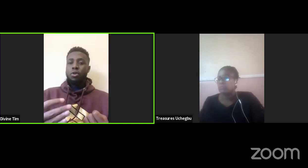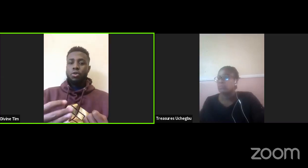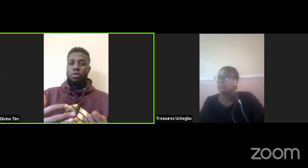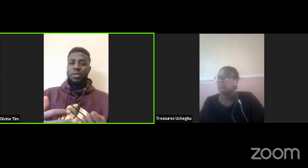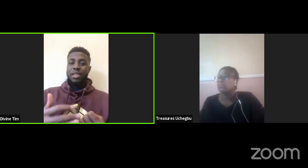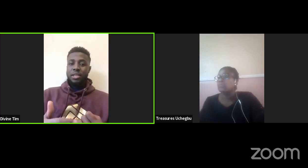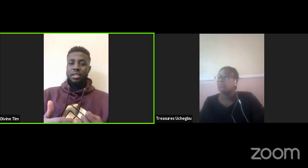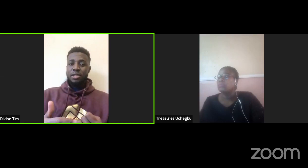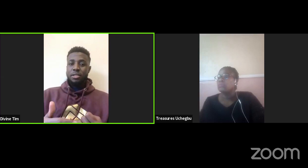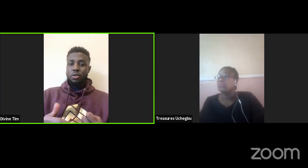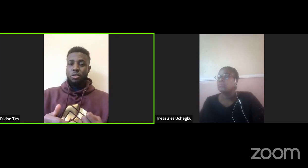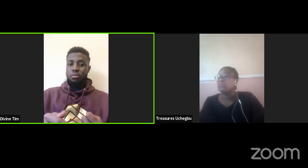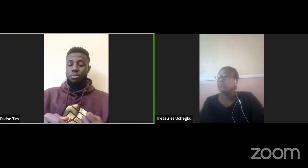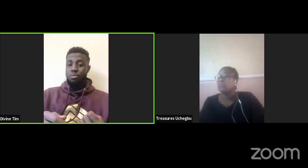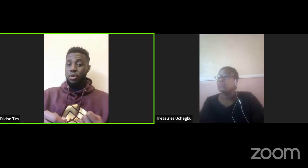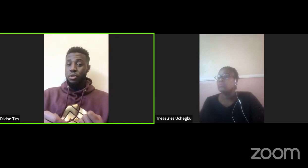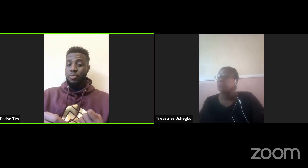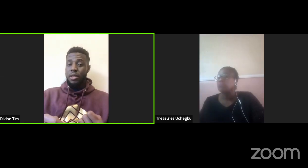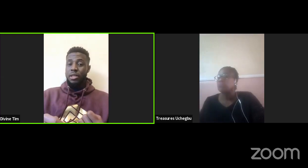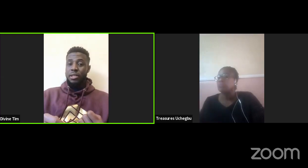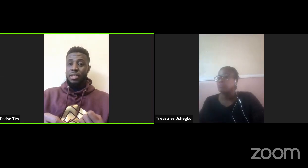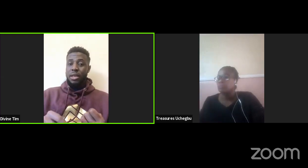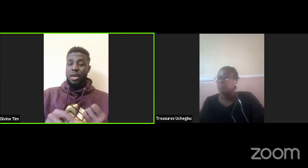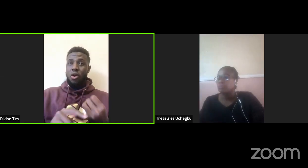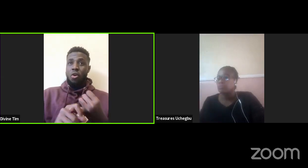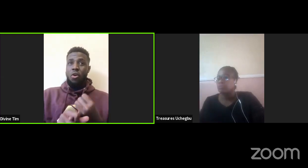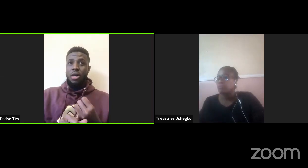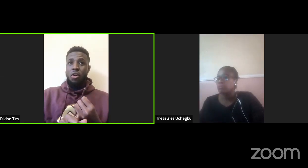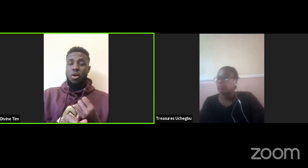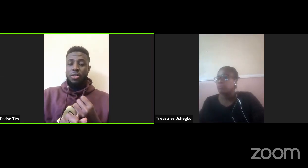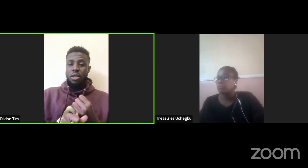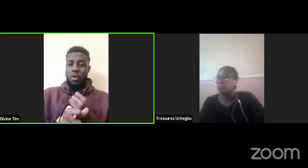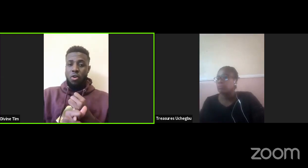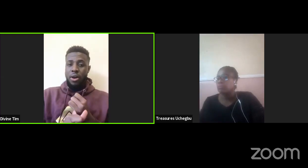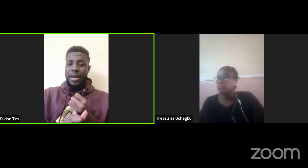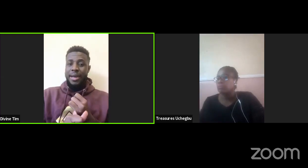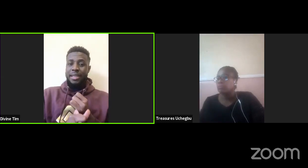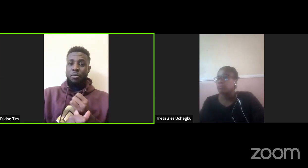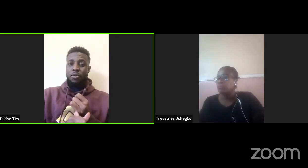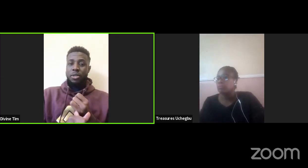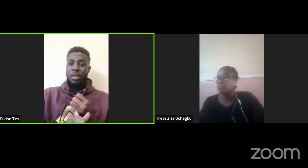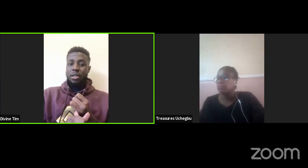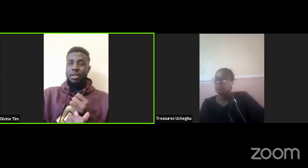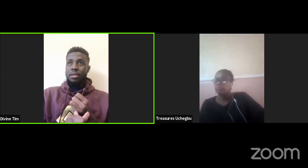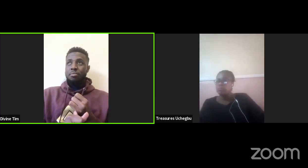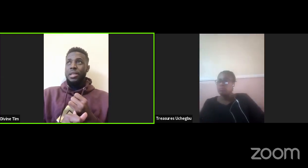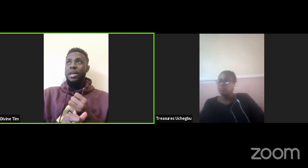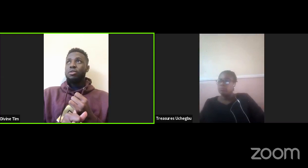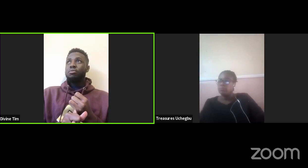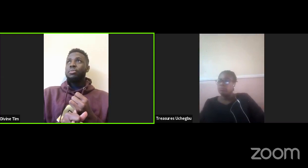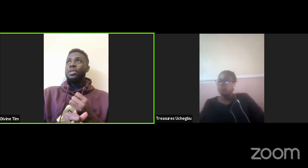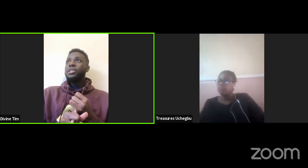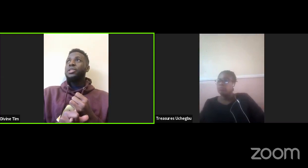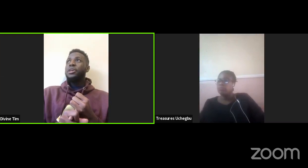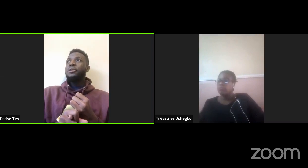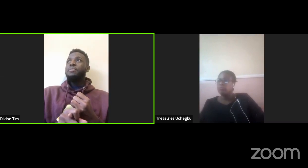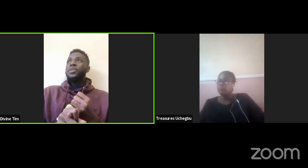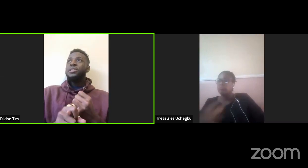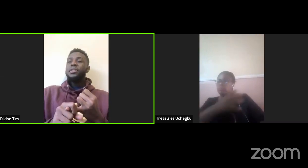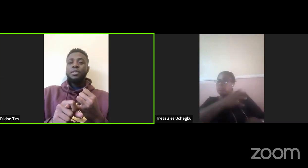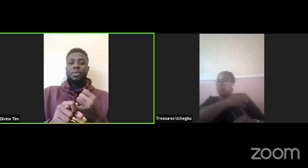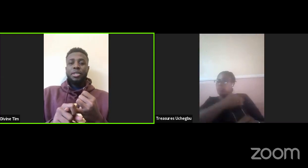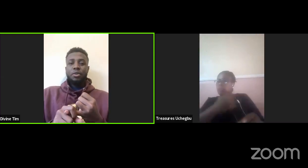And because of this, the hunger in Imo State, like let's